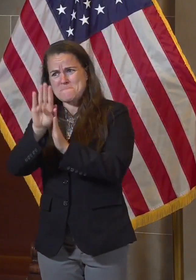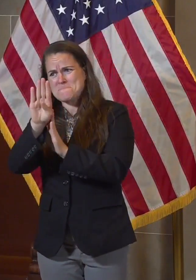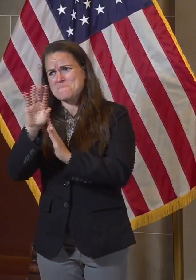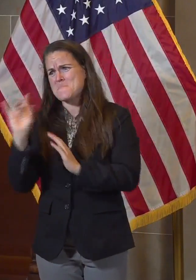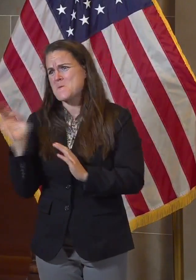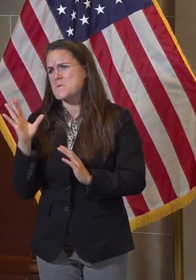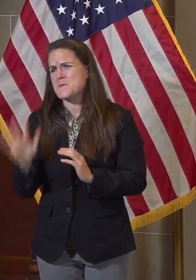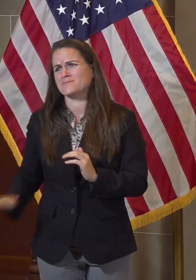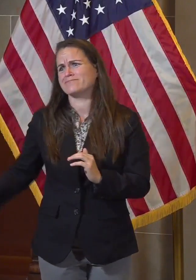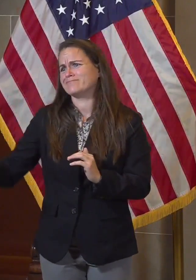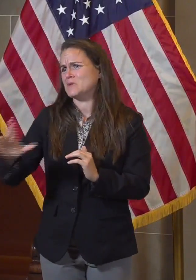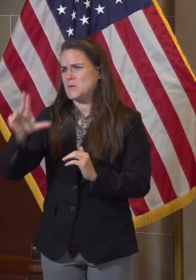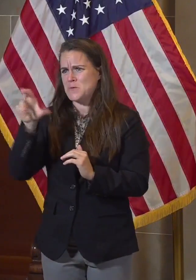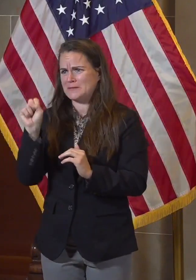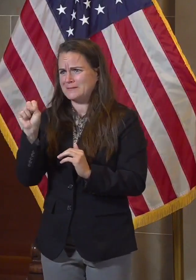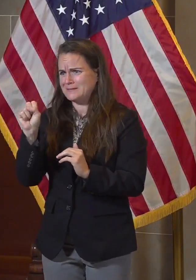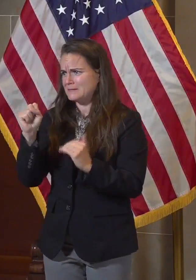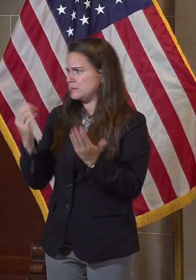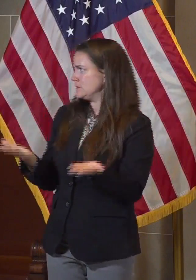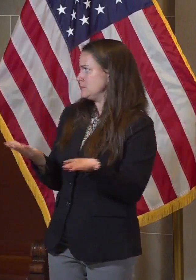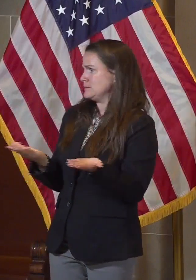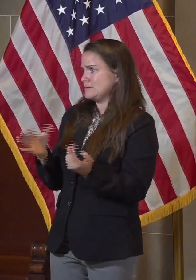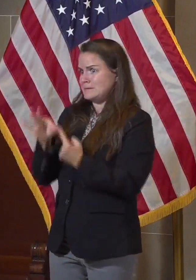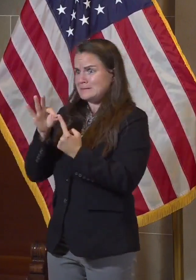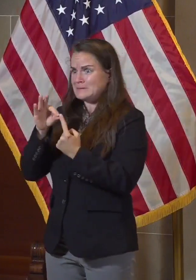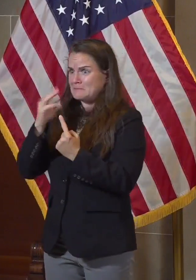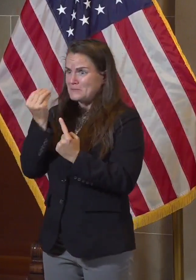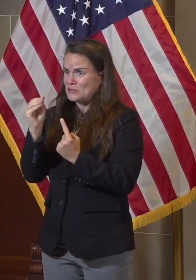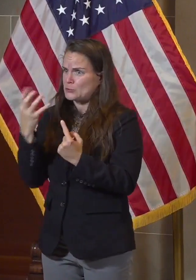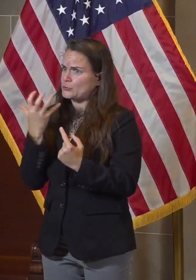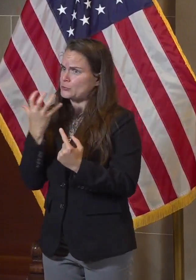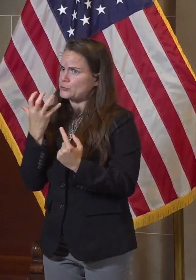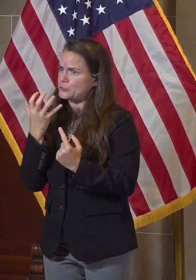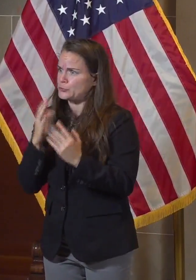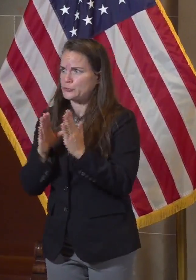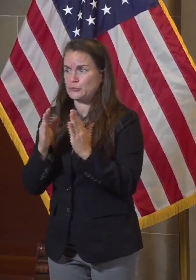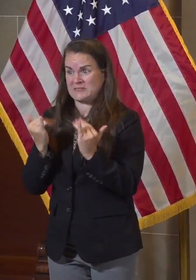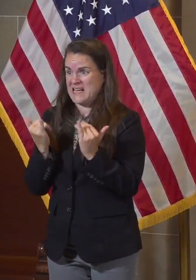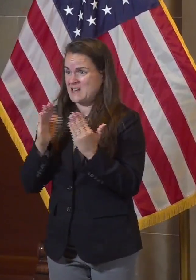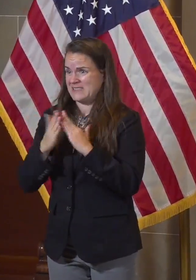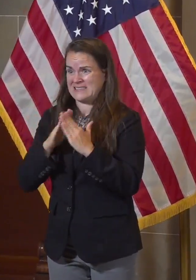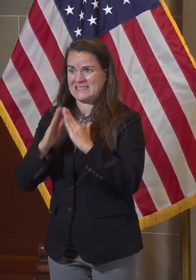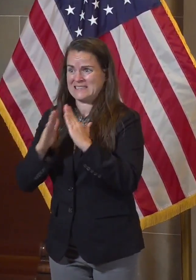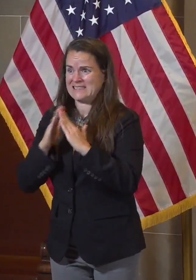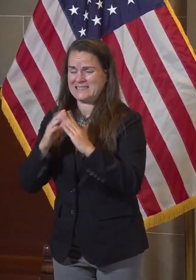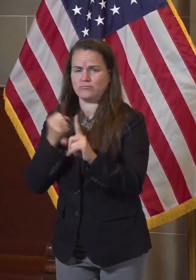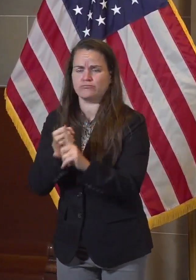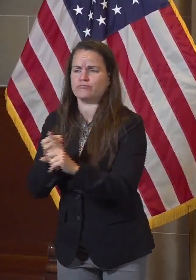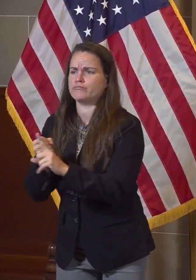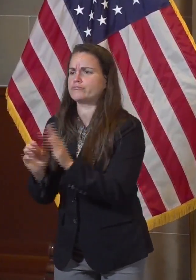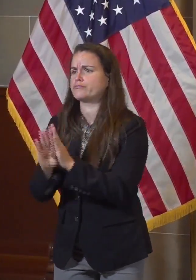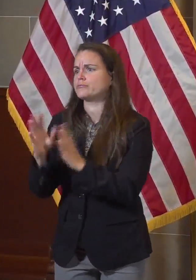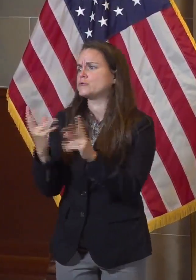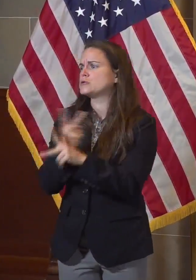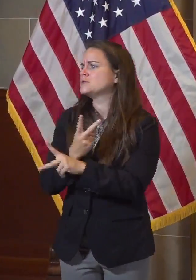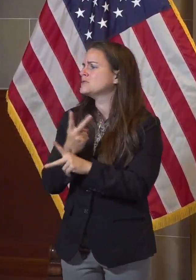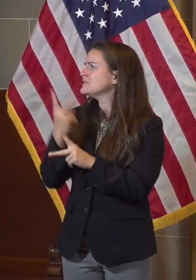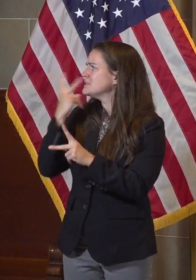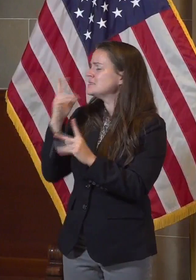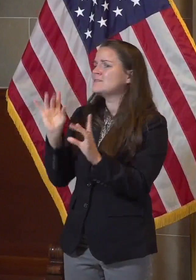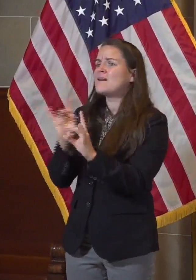nation and our state, primarily in our urban areas. This increased wave of violent crime in